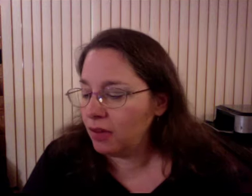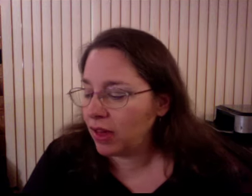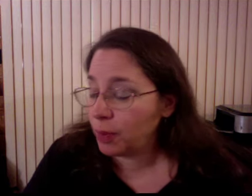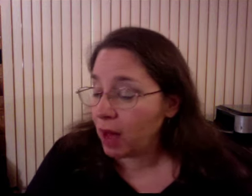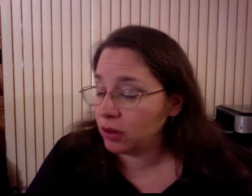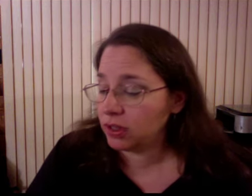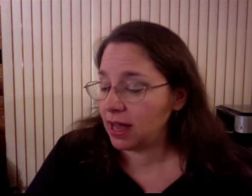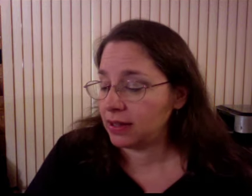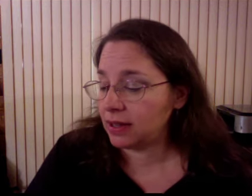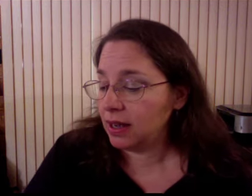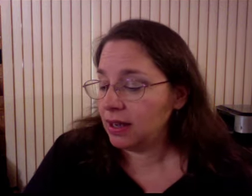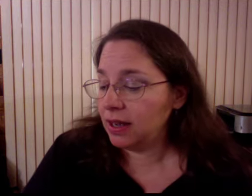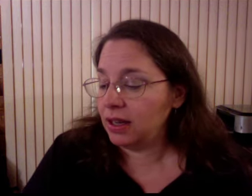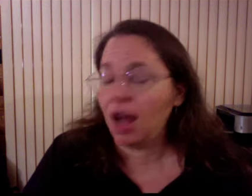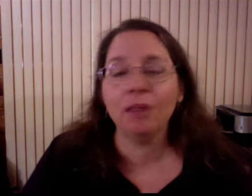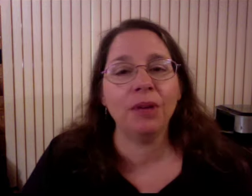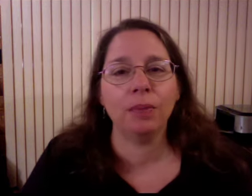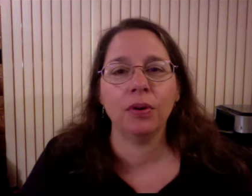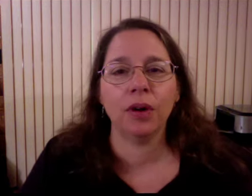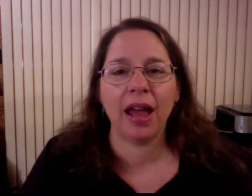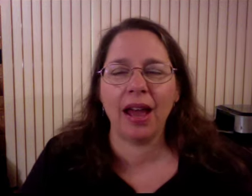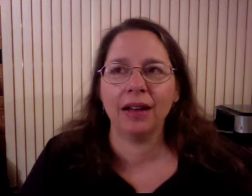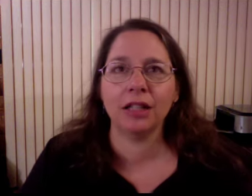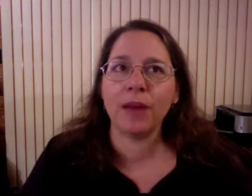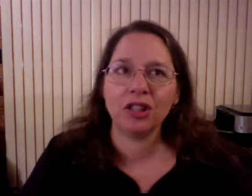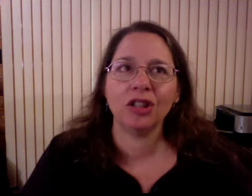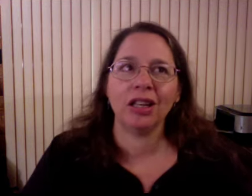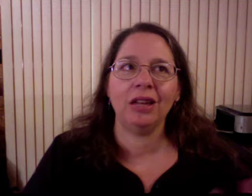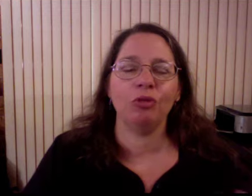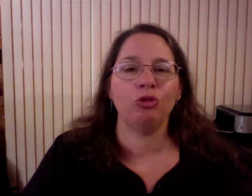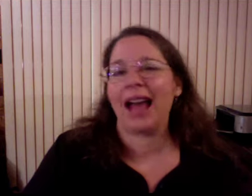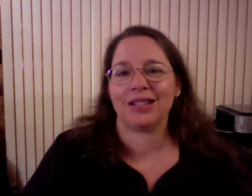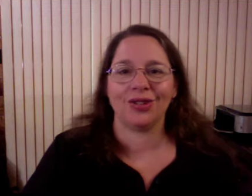Father Paulo says, young people, and especially rascals,